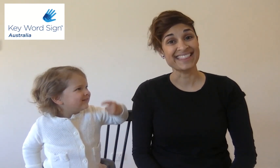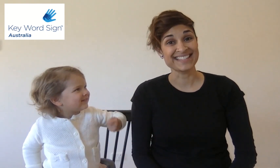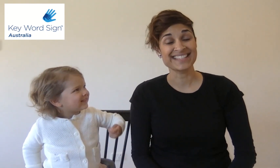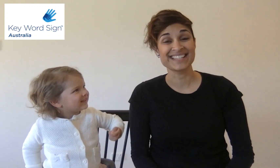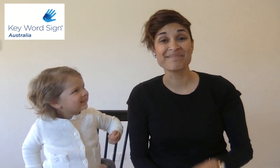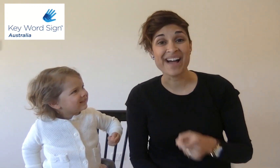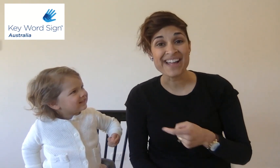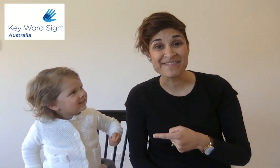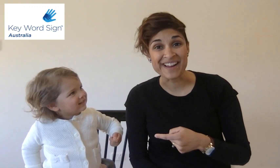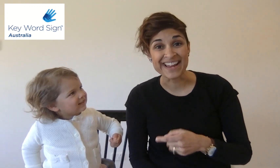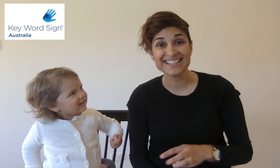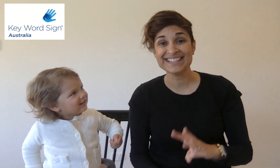this is my friend